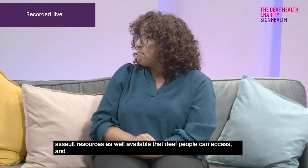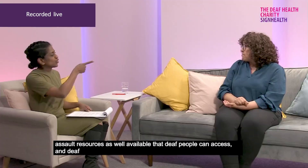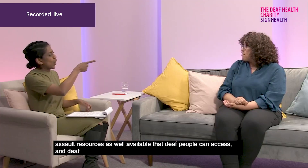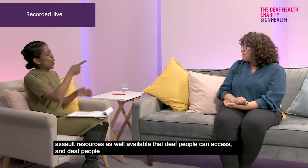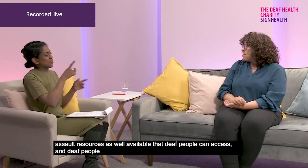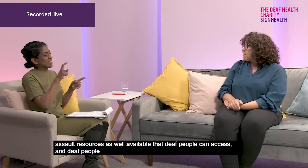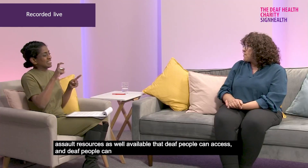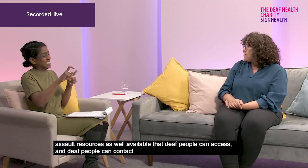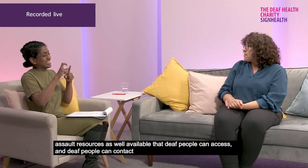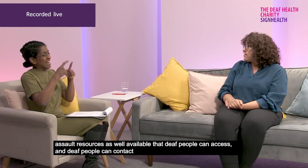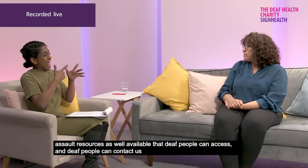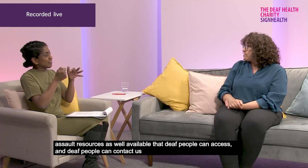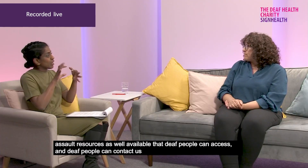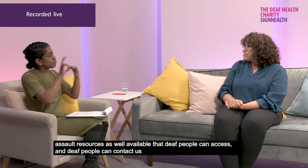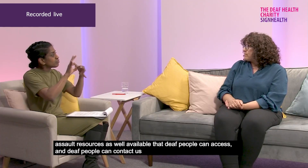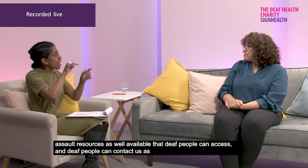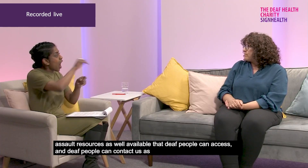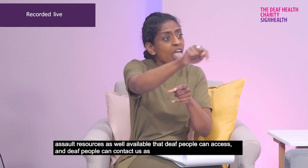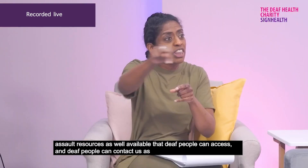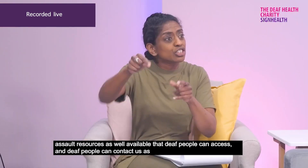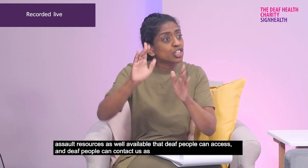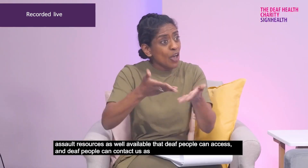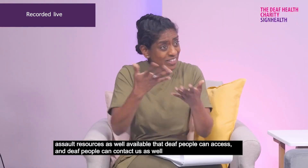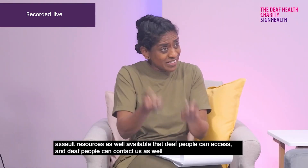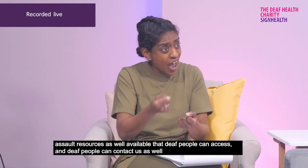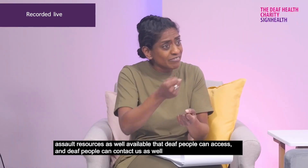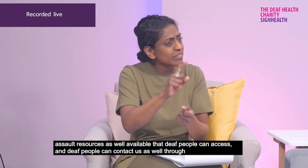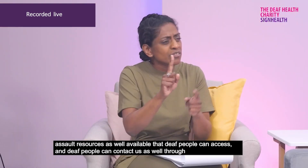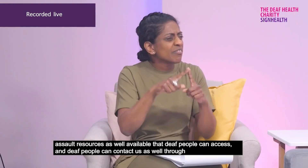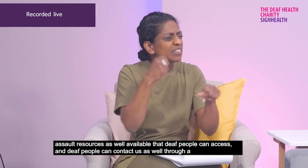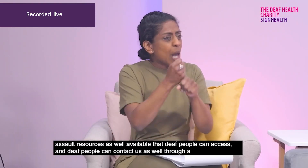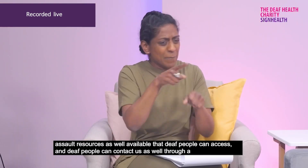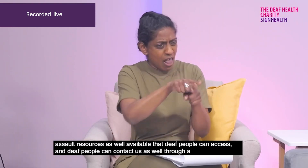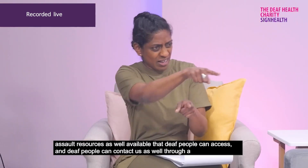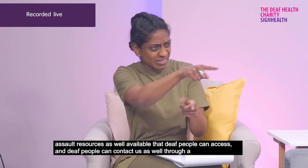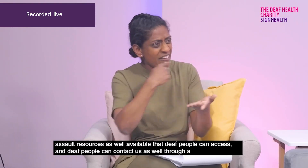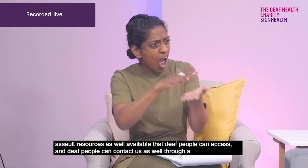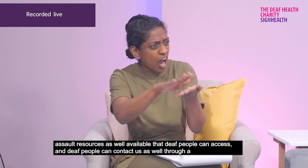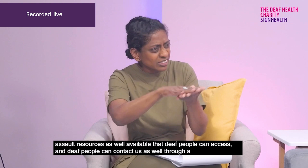can access, and deaf people can contact us as well through a contact centre.